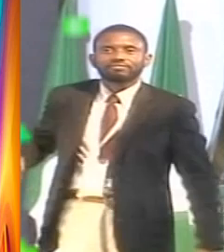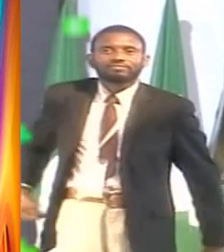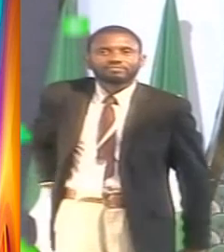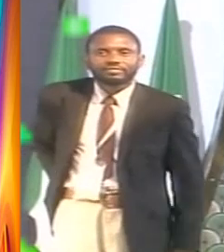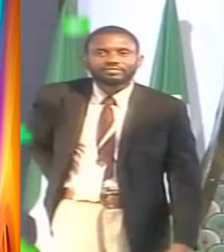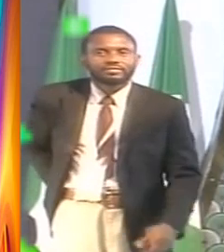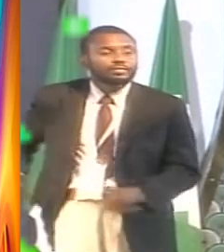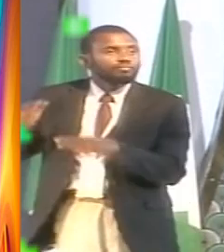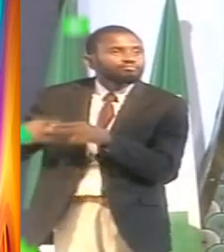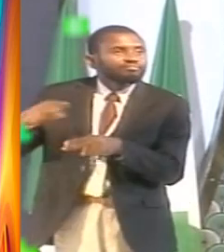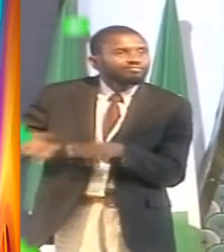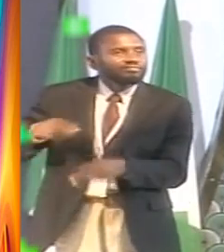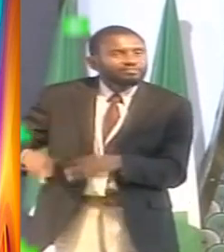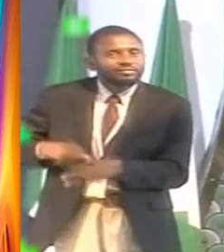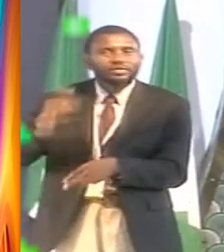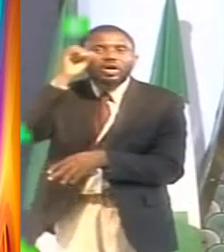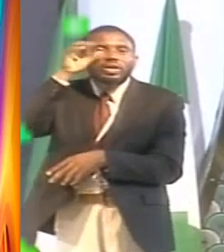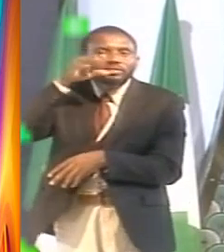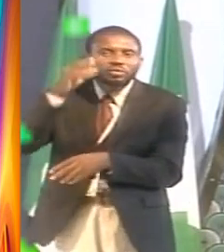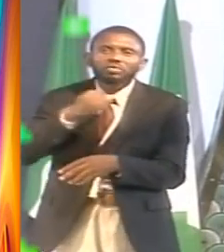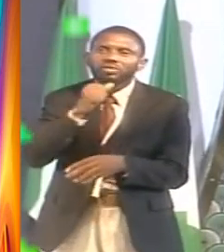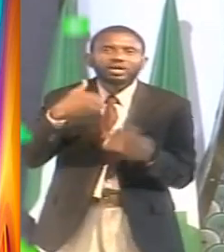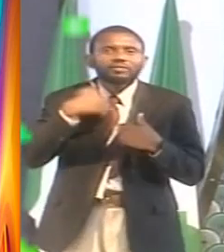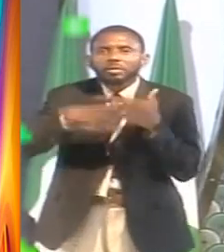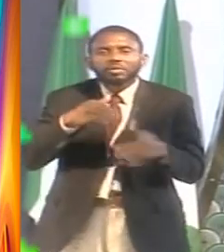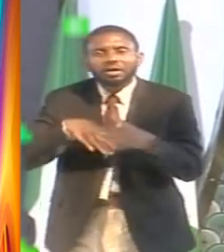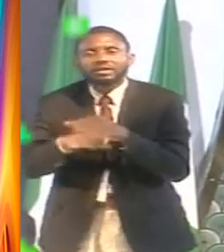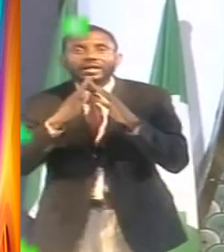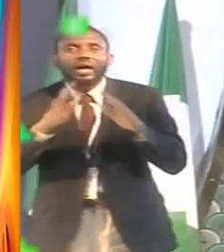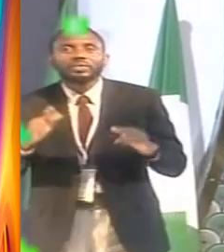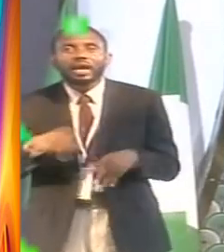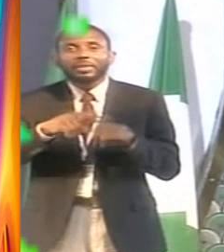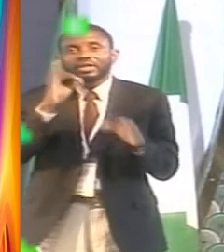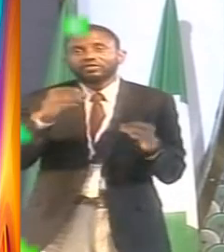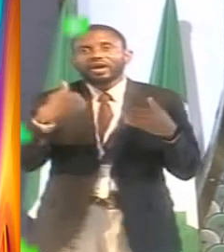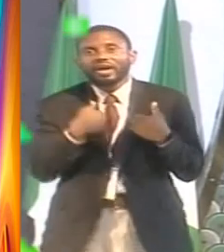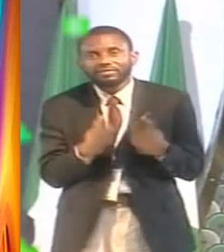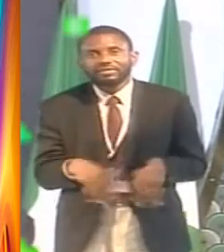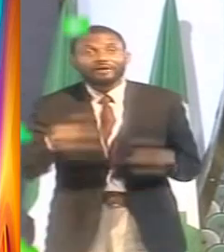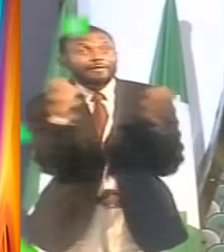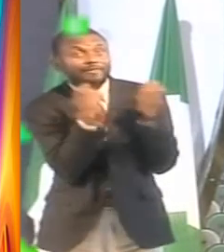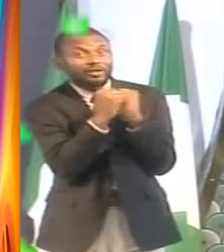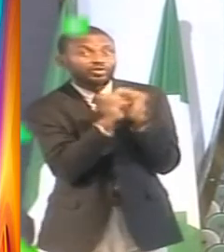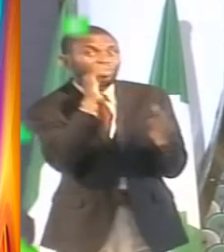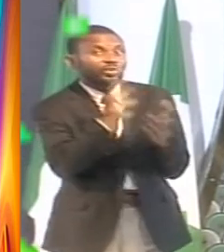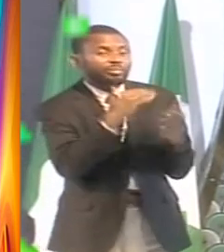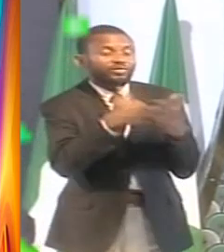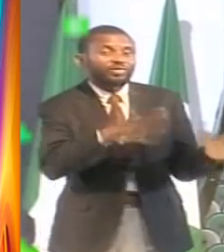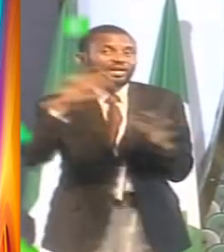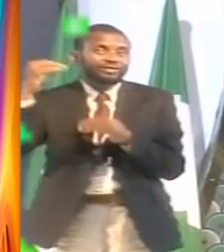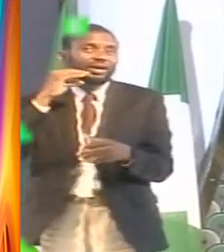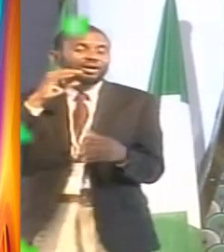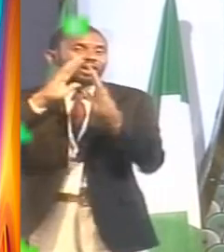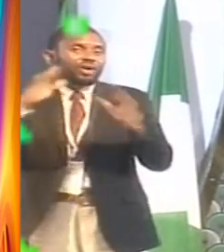slicing onions. You will have no problem entering the house. But if you had a fight with your wife before you left the house,